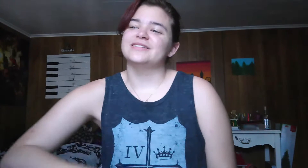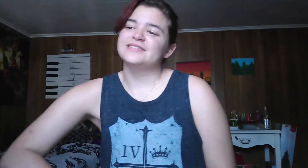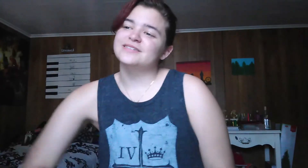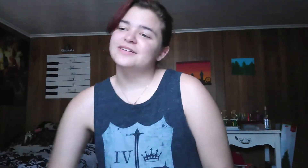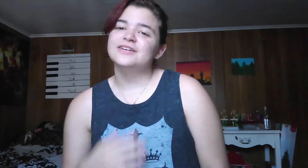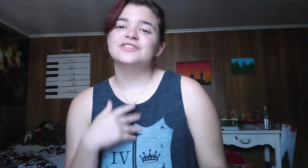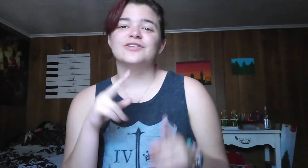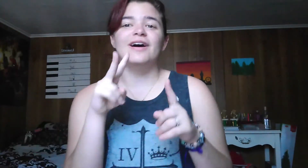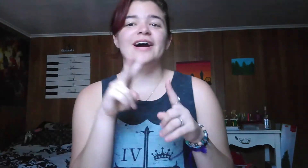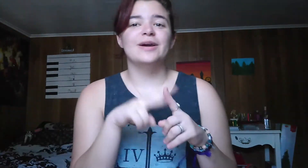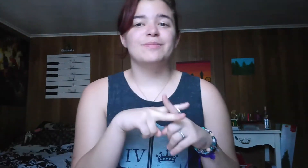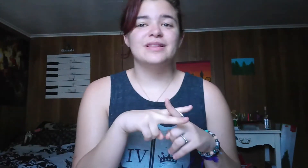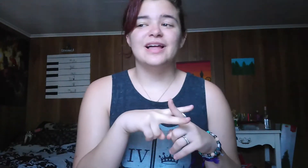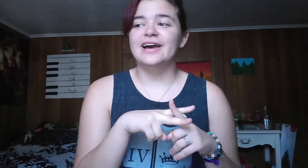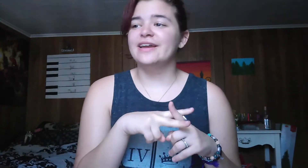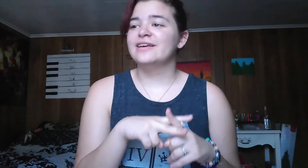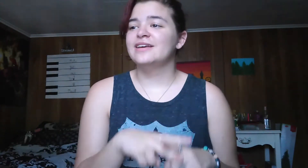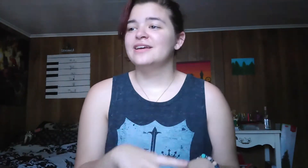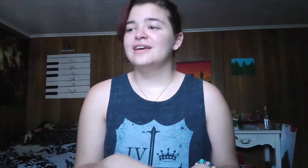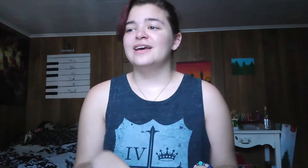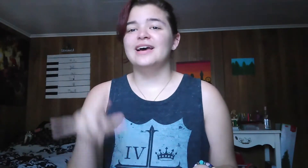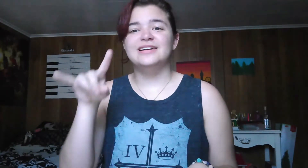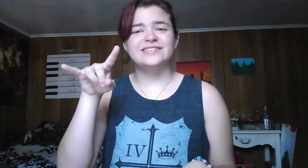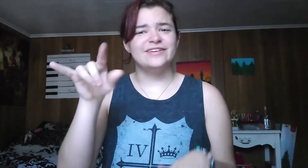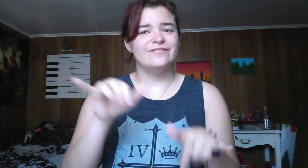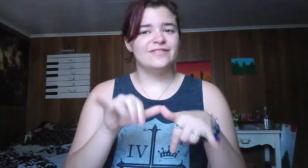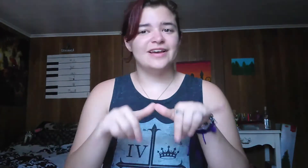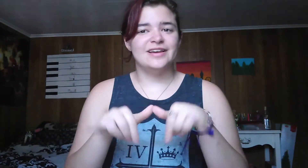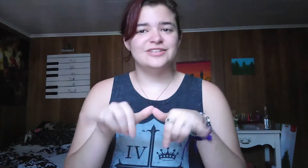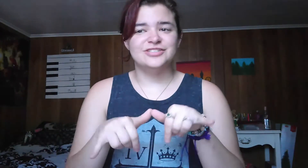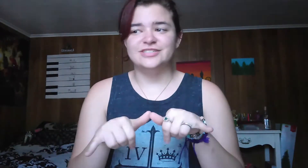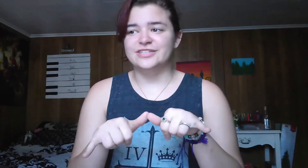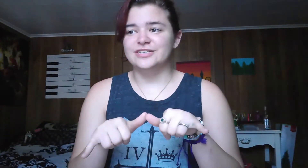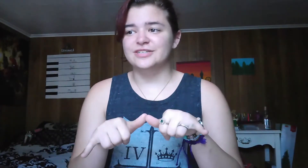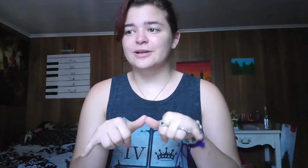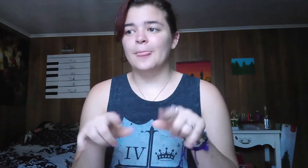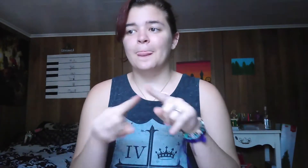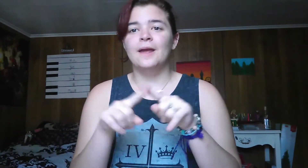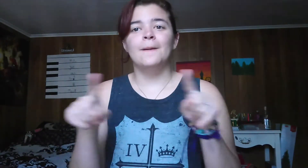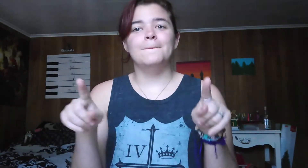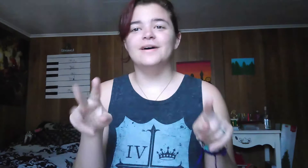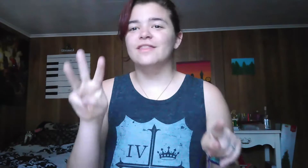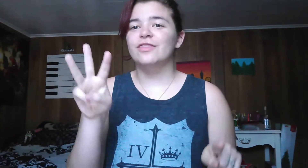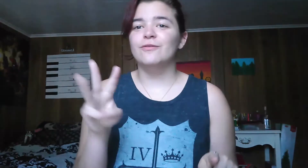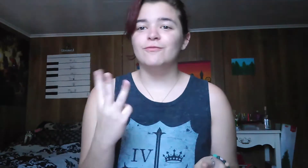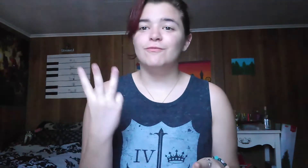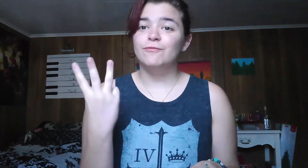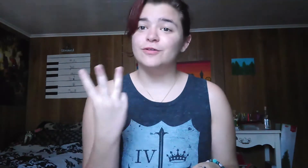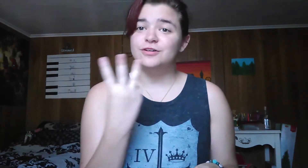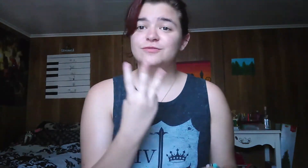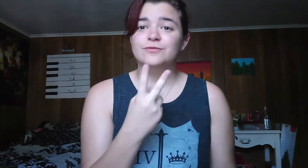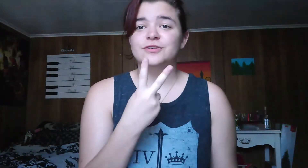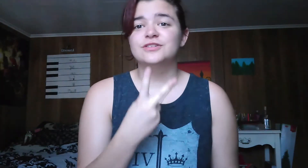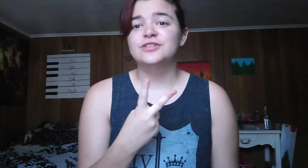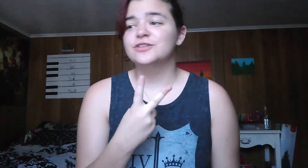planes, so I applied as a flight engineer, but the World War